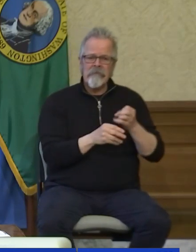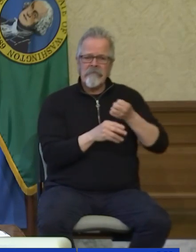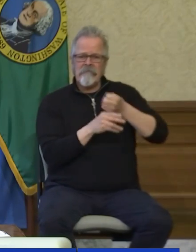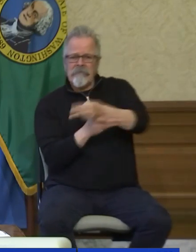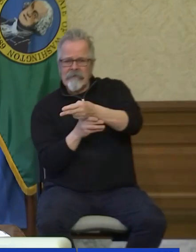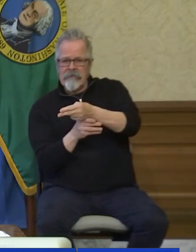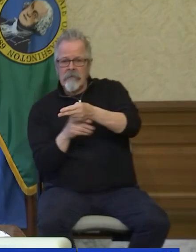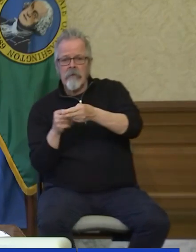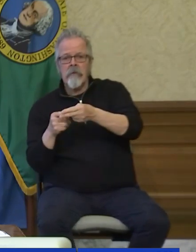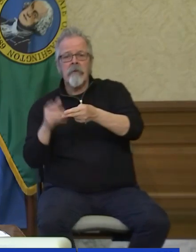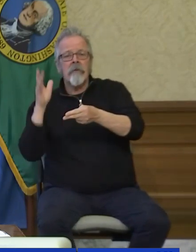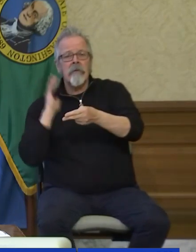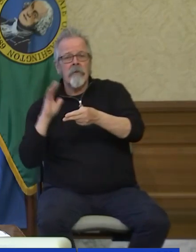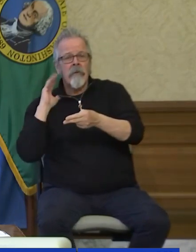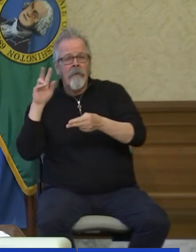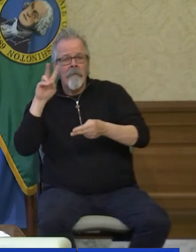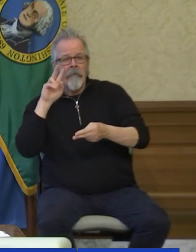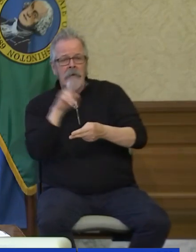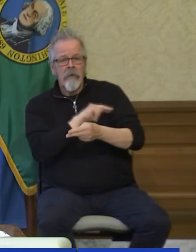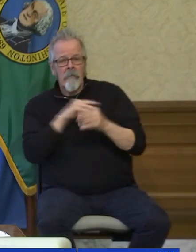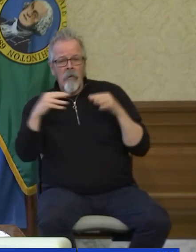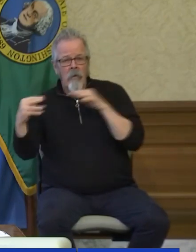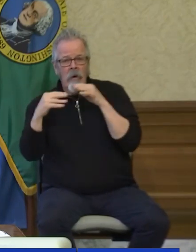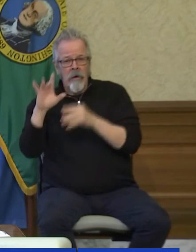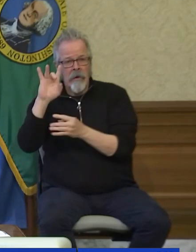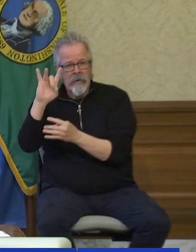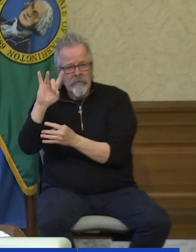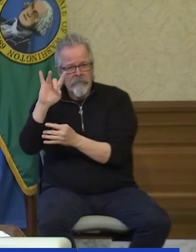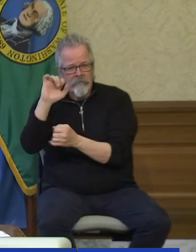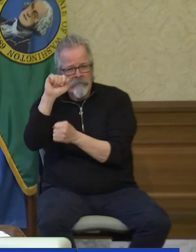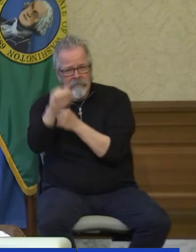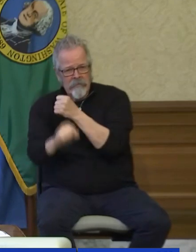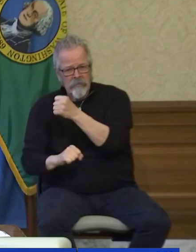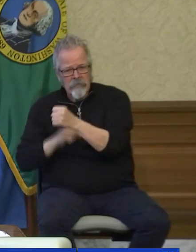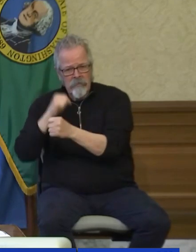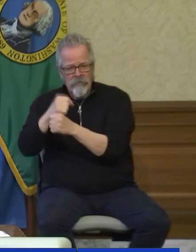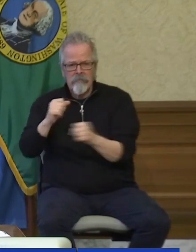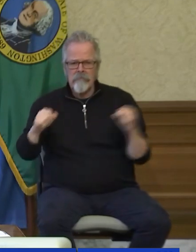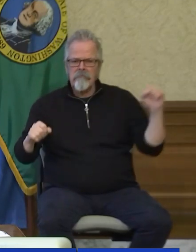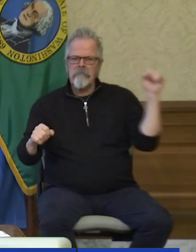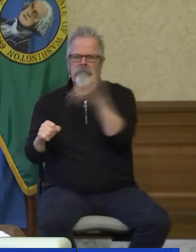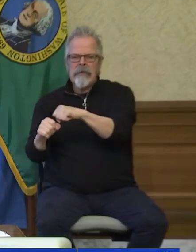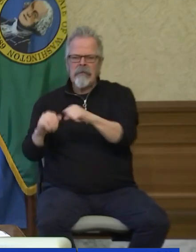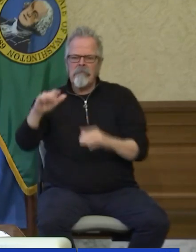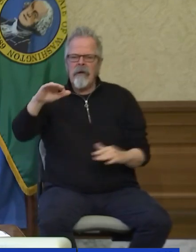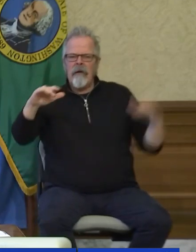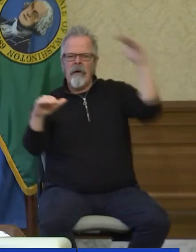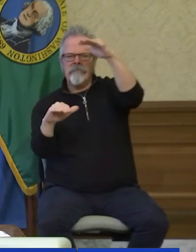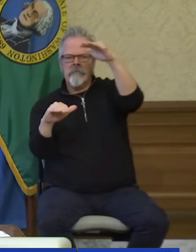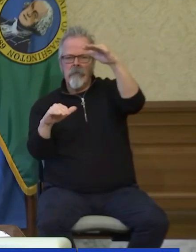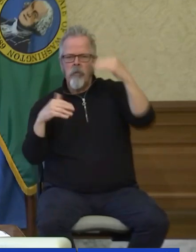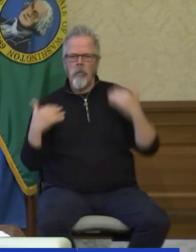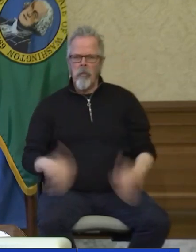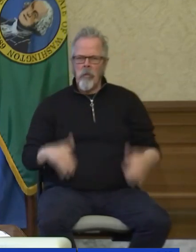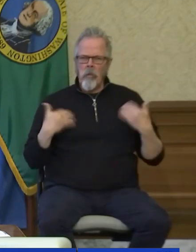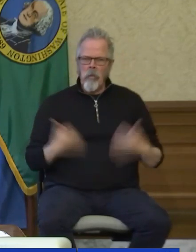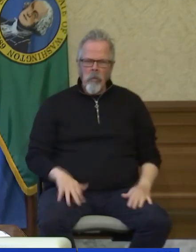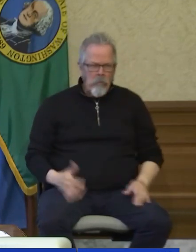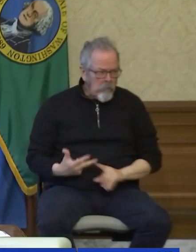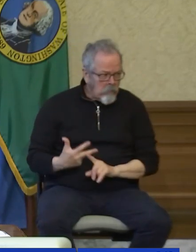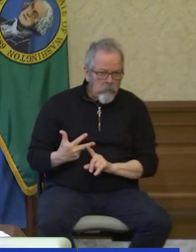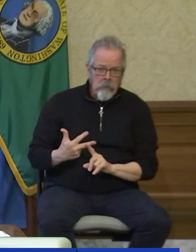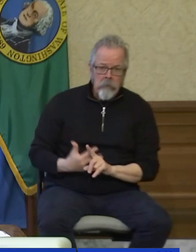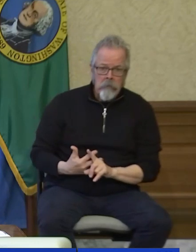health. So I'd like to share with you to show how we're going to carefully recover. I'm joined today by Department of